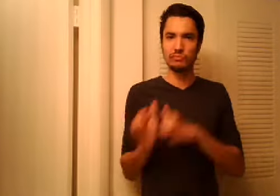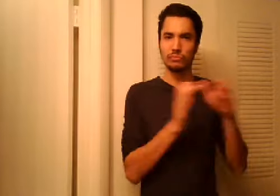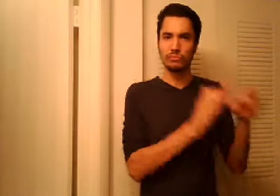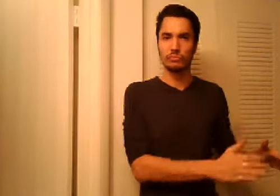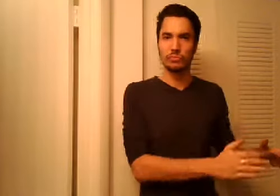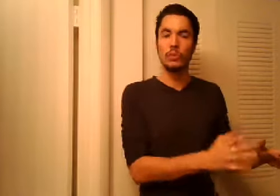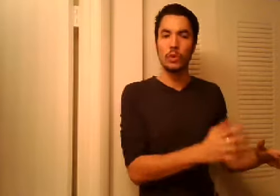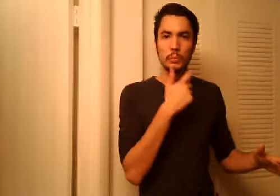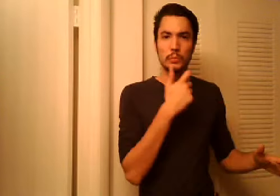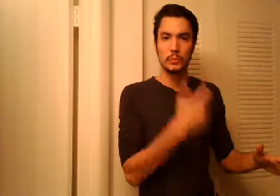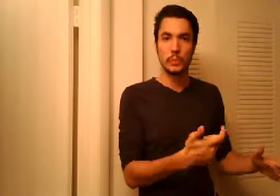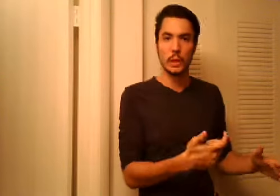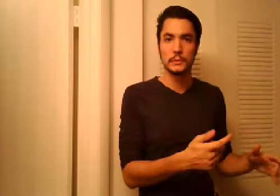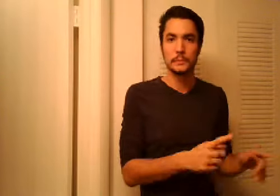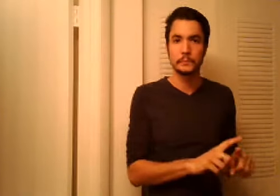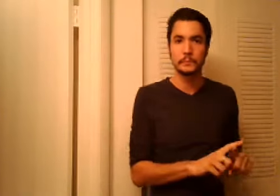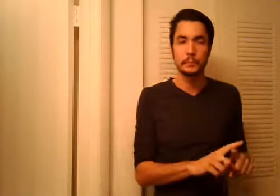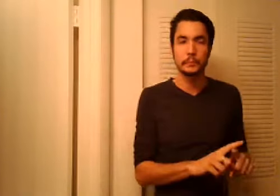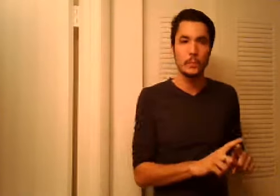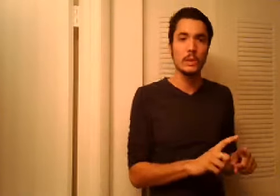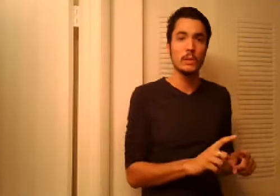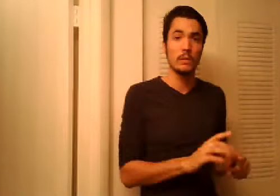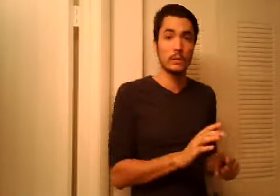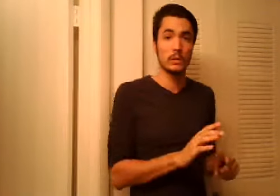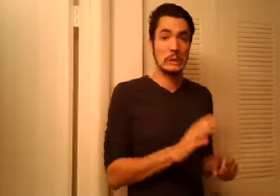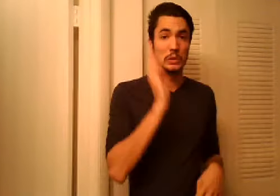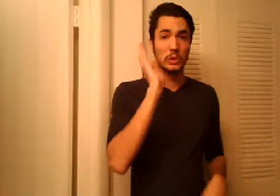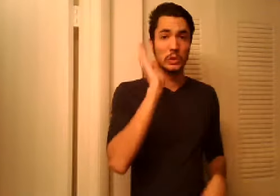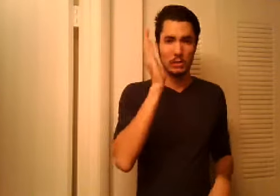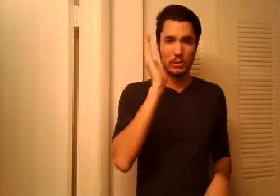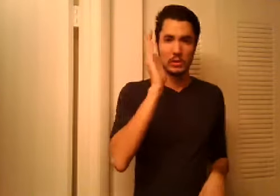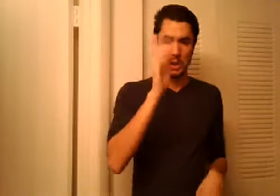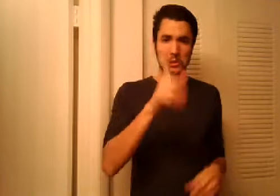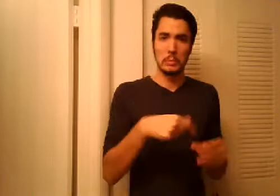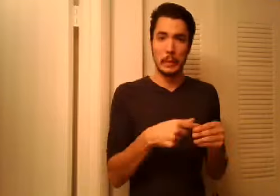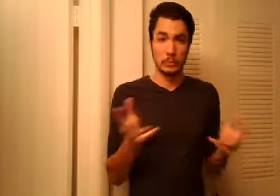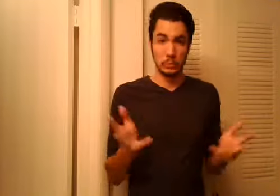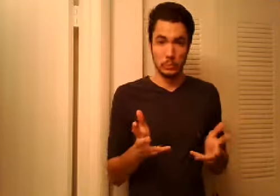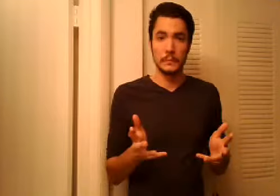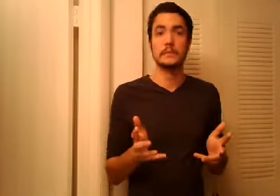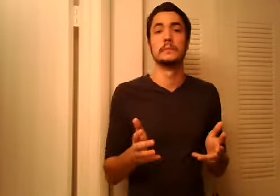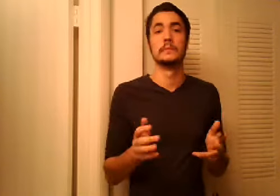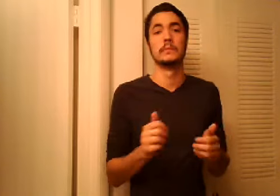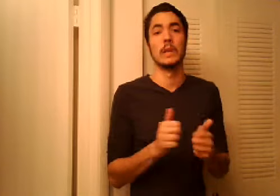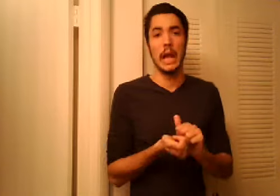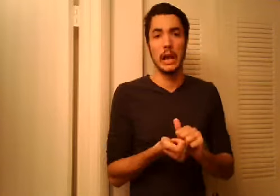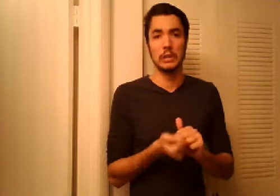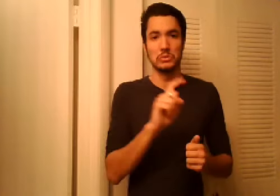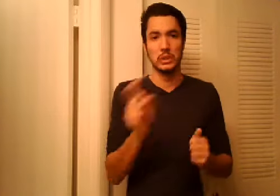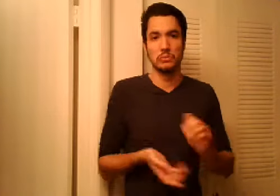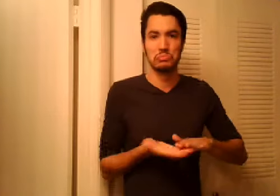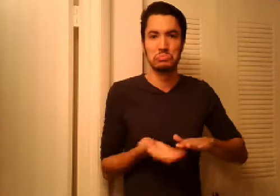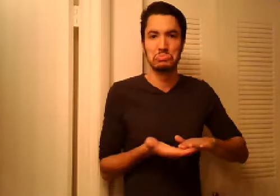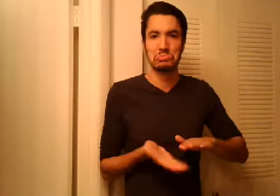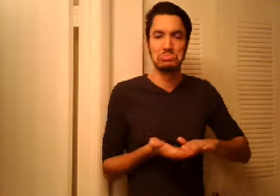the conversation was just about how Texas runs things, right? The organizational routines of the University of